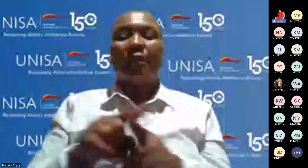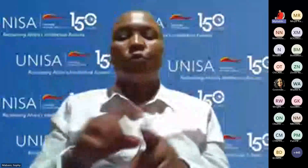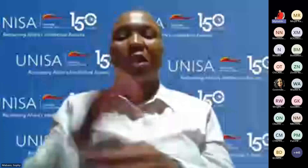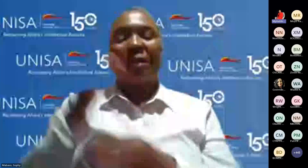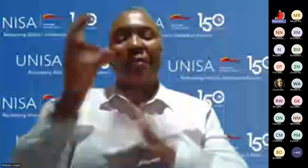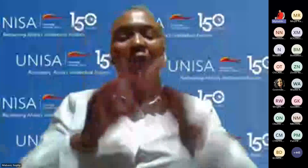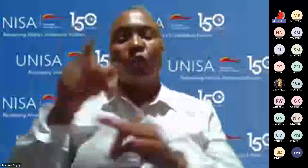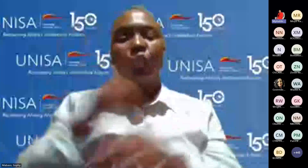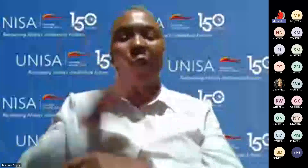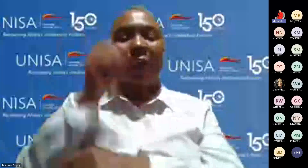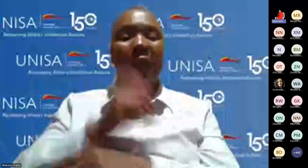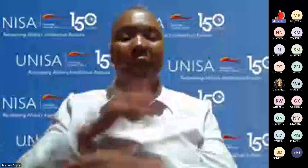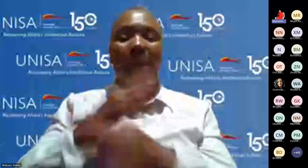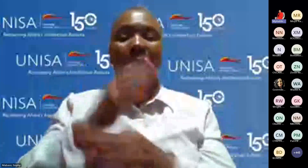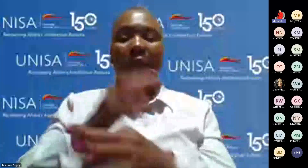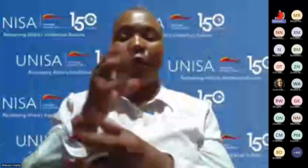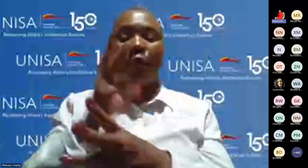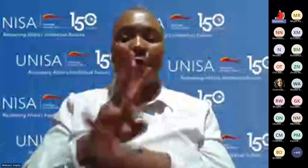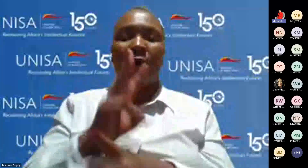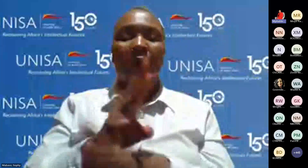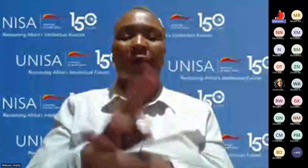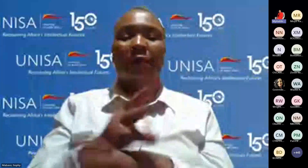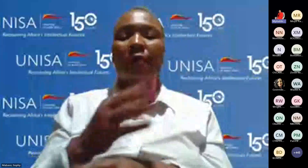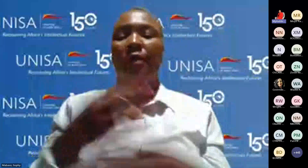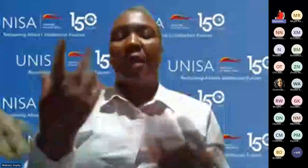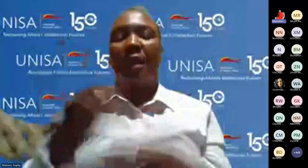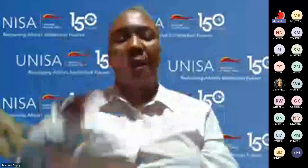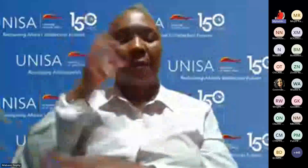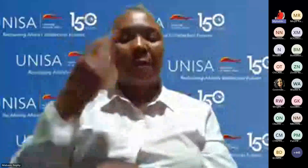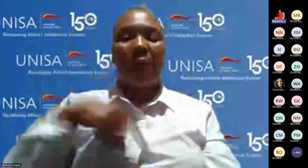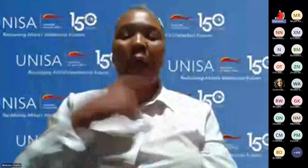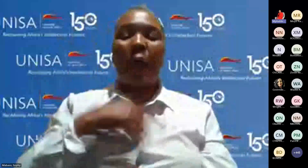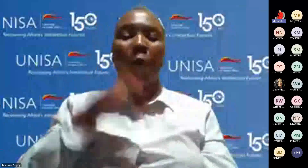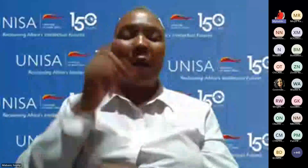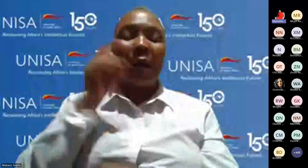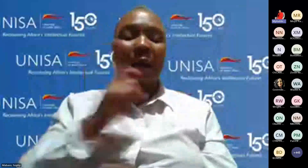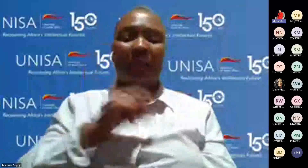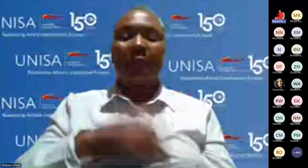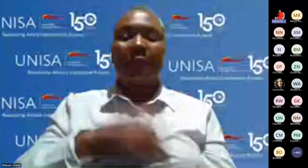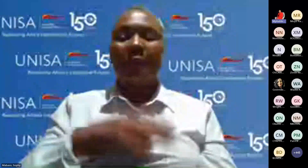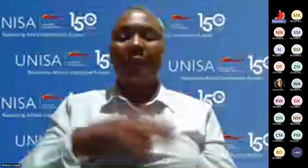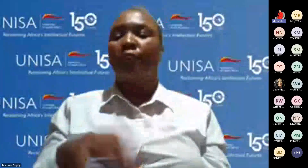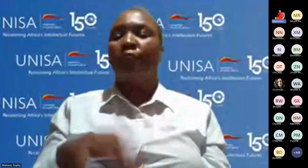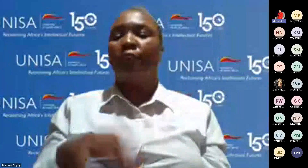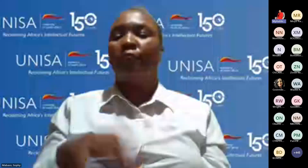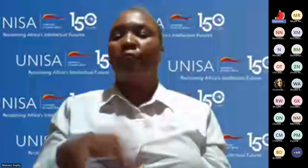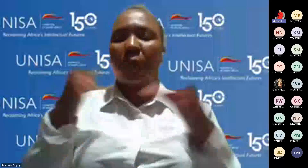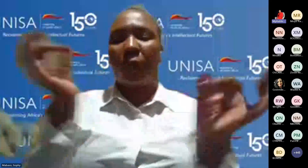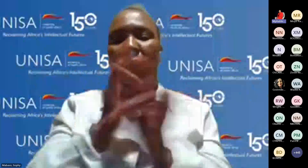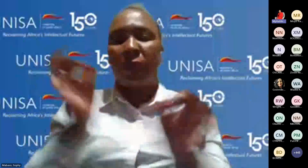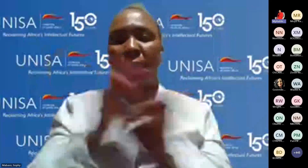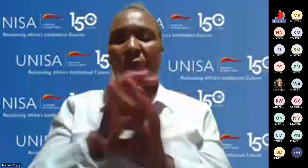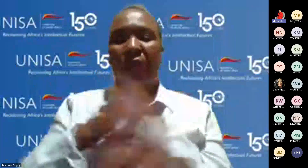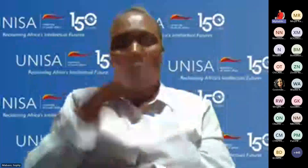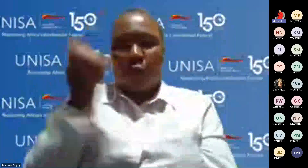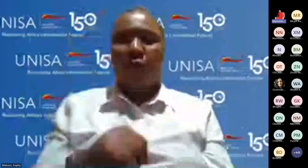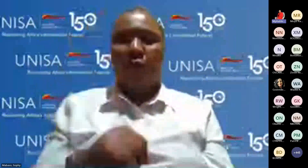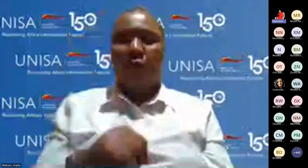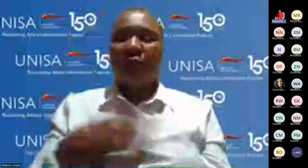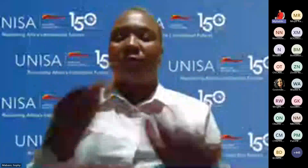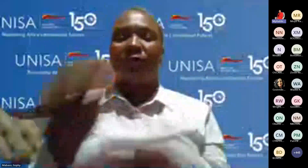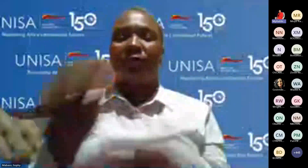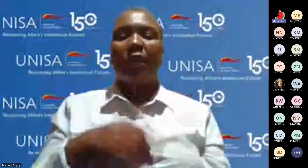grandmother or your grandfather. Remember, some of our grandfathers and grandmothers are not educated. They are people who, when you explain something,